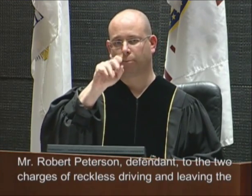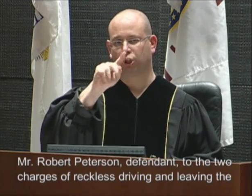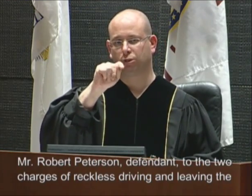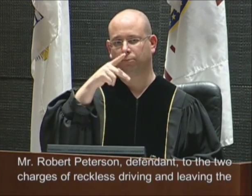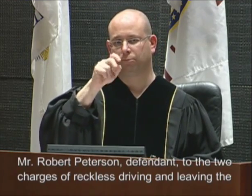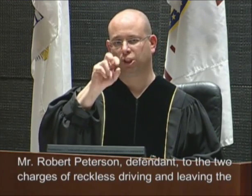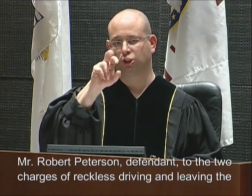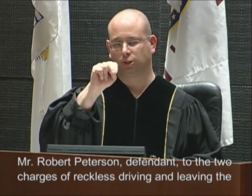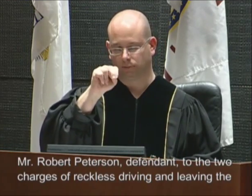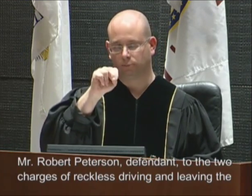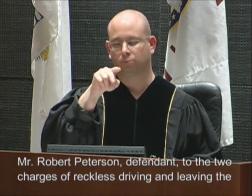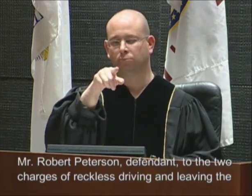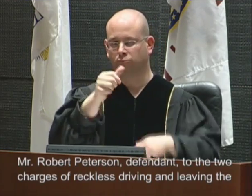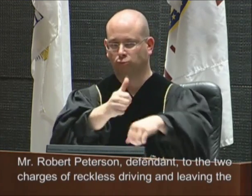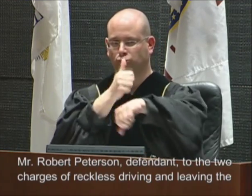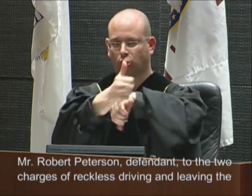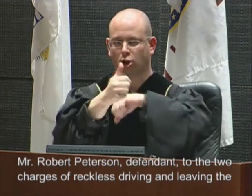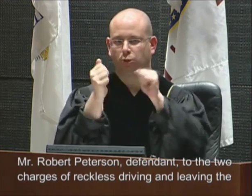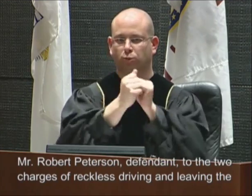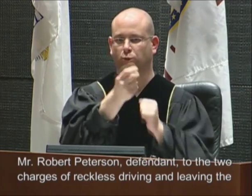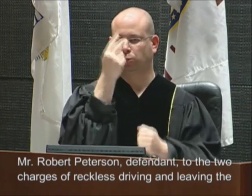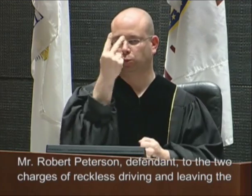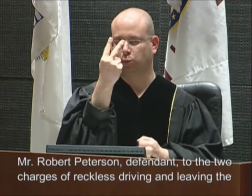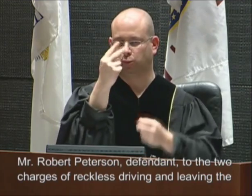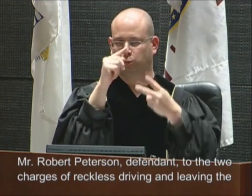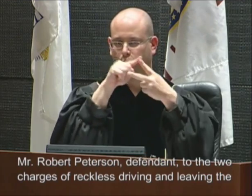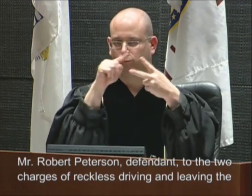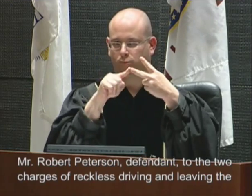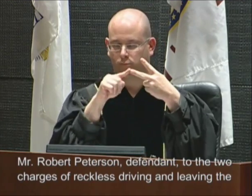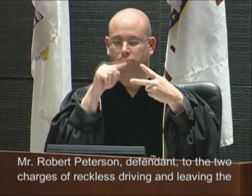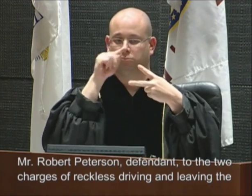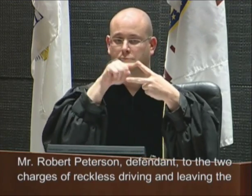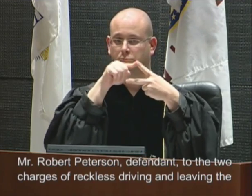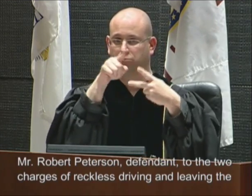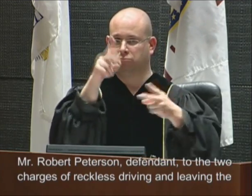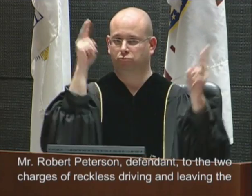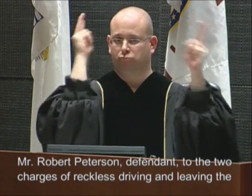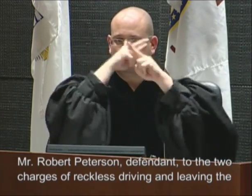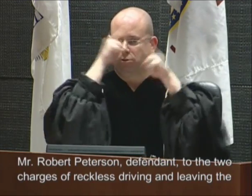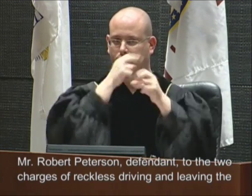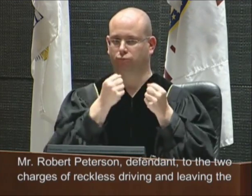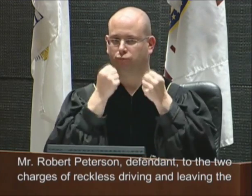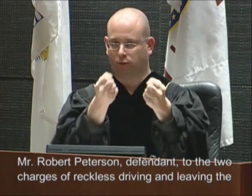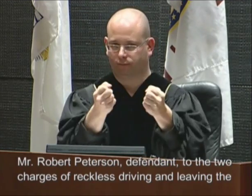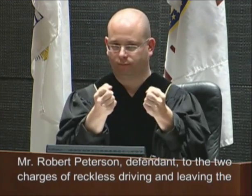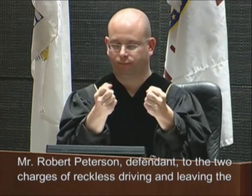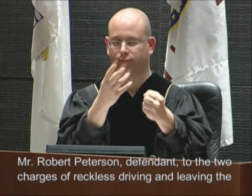Mr. Robert Peterson, defendant, to the two charges of reckless driving and leaving the scene of an accident, how do you plead?